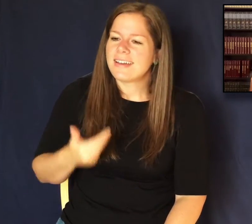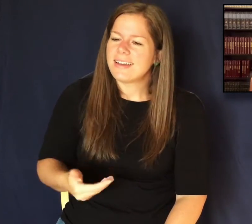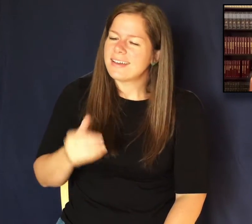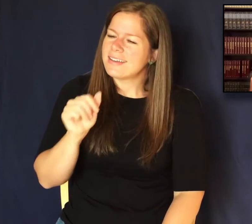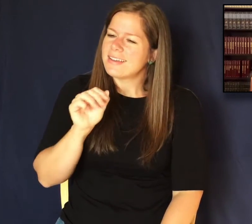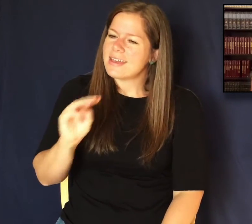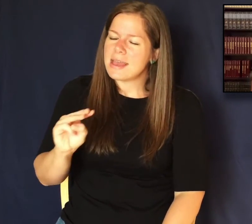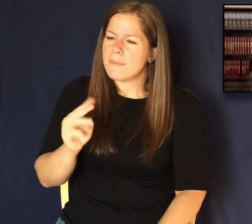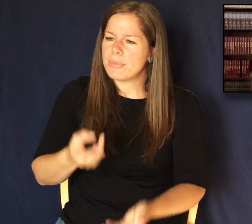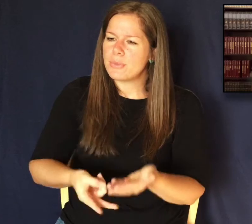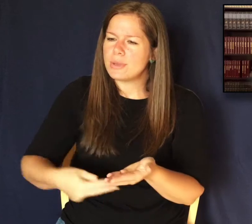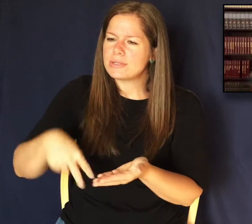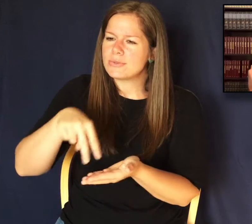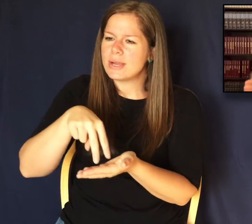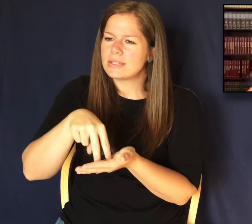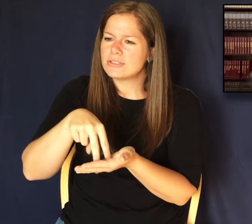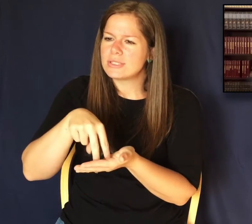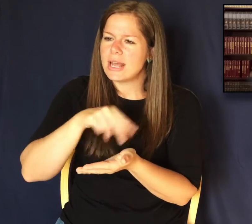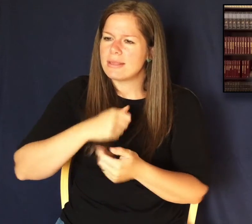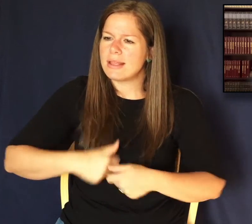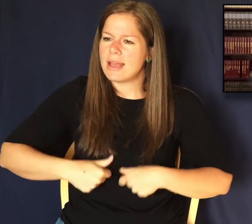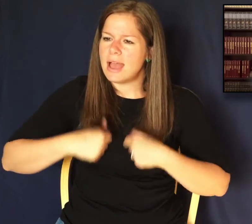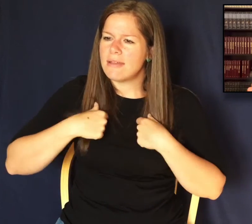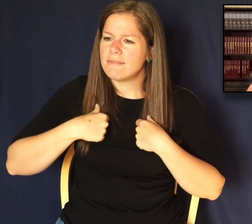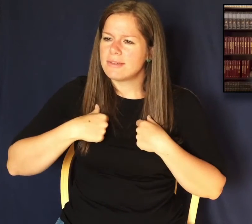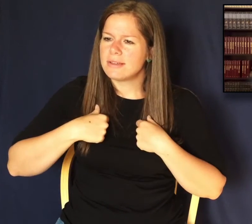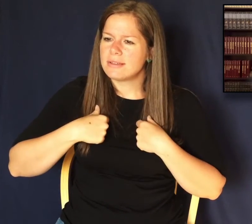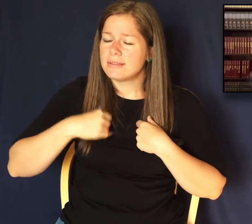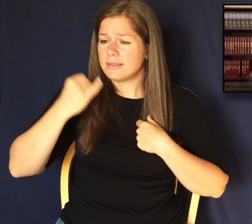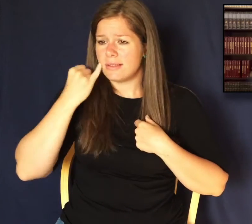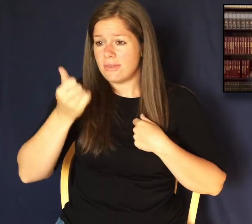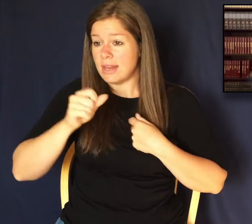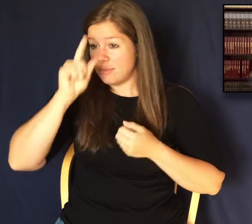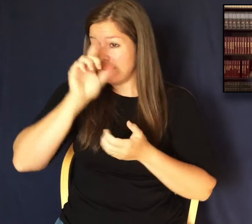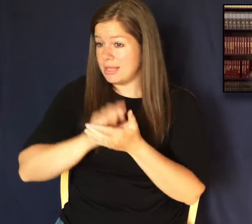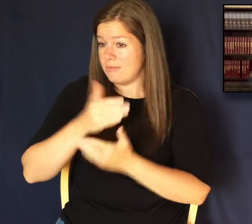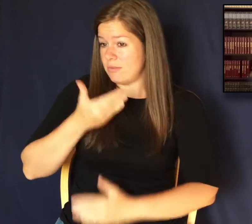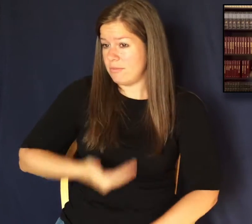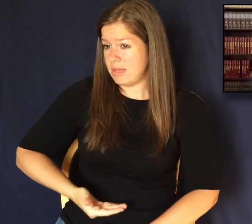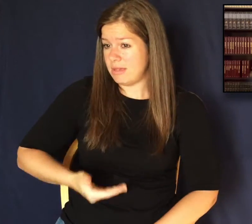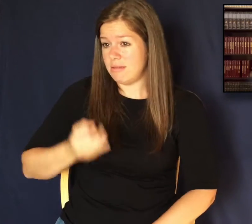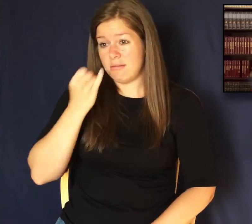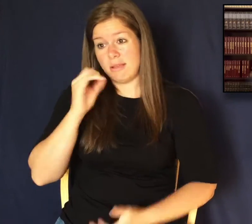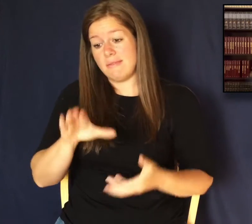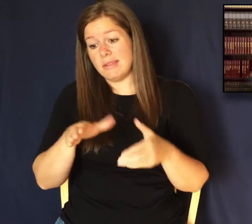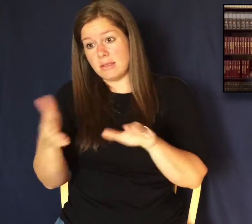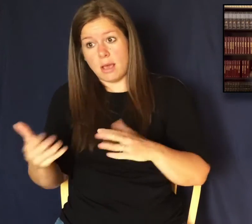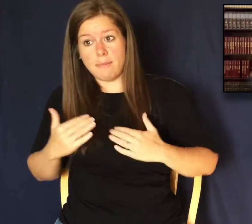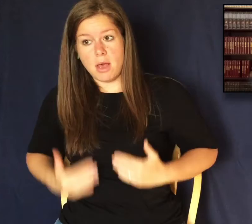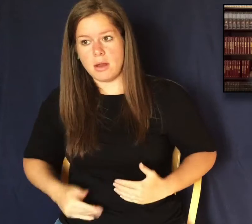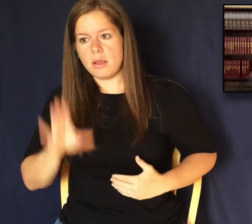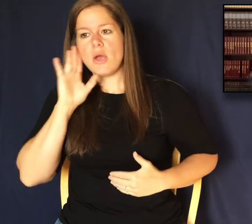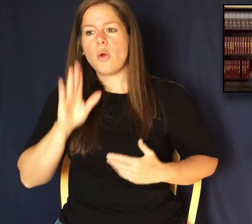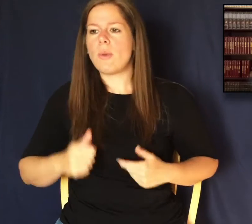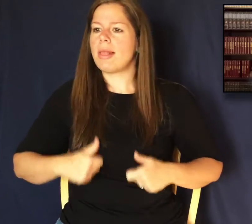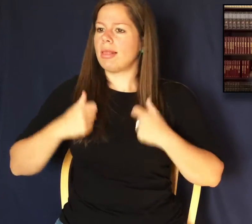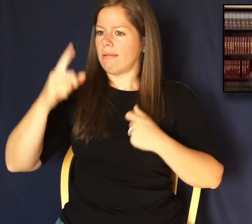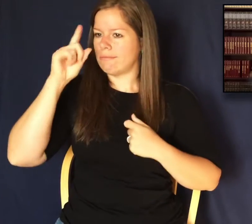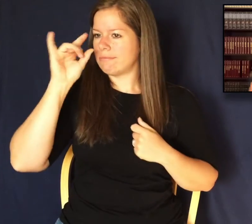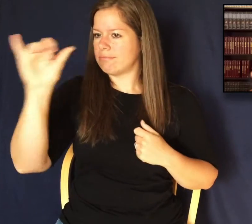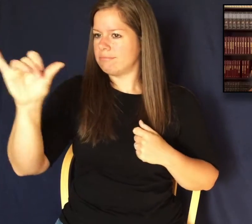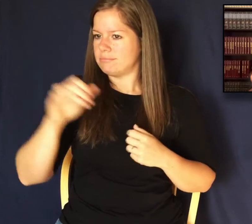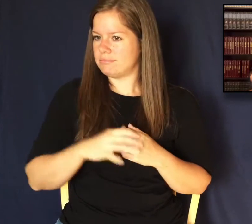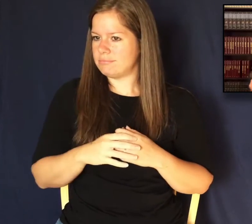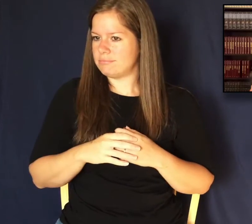the resurrection and the life. Whoever believes in me, though he die, yet shall he live. And everyone who lives and believes in me shall